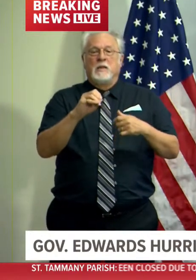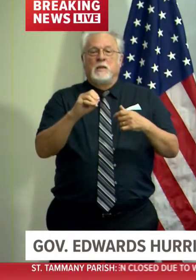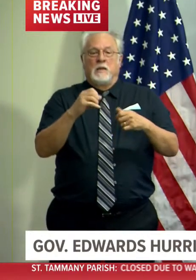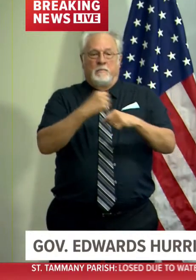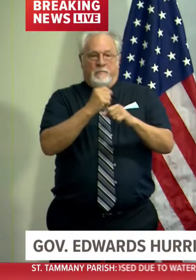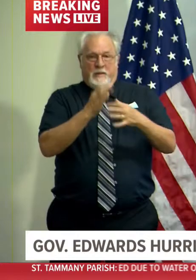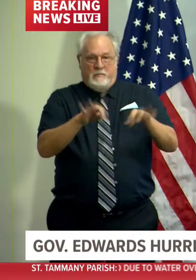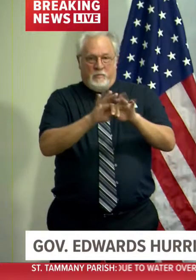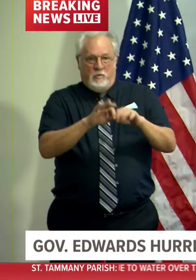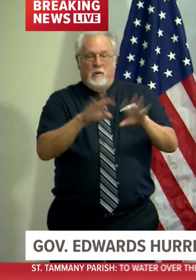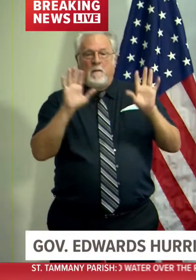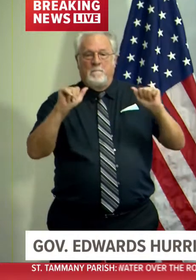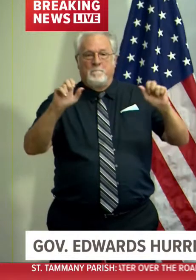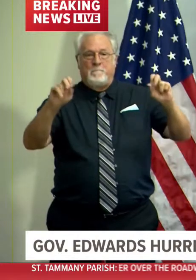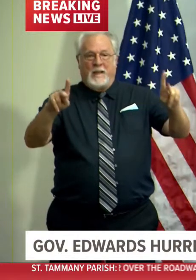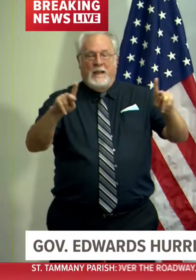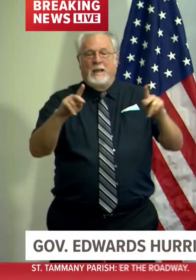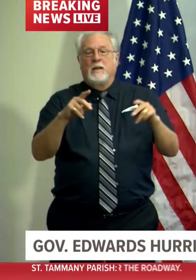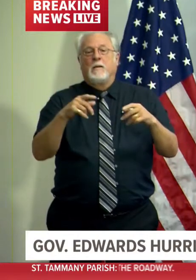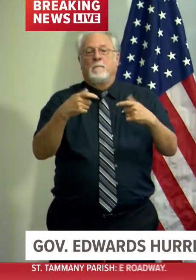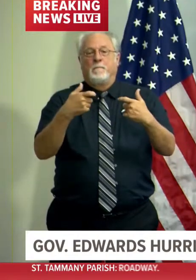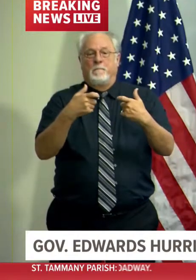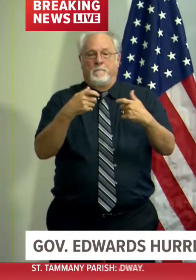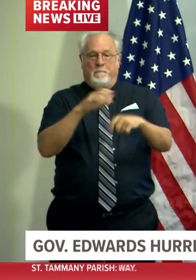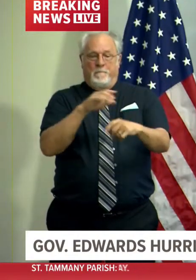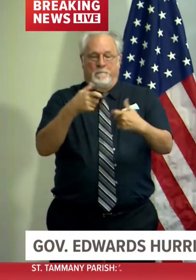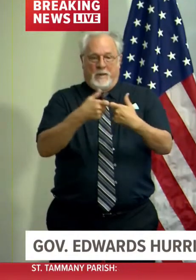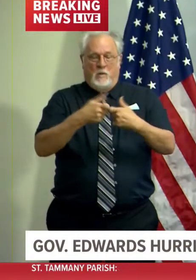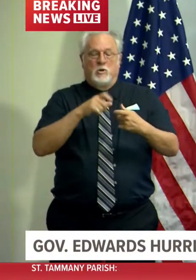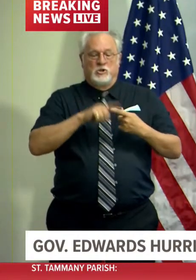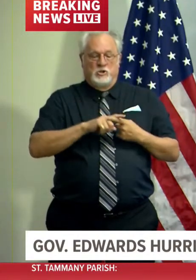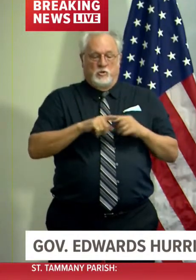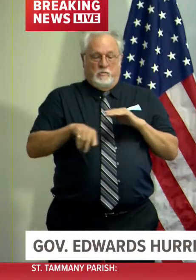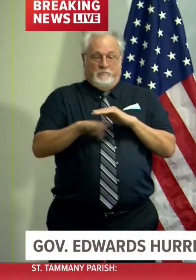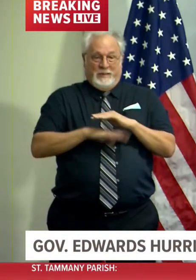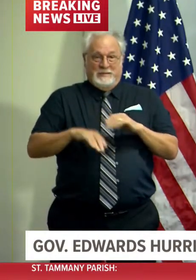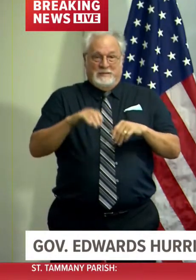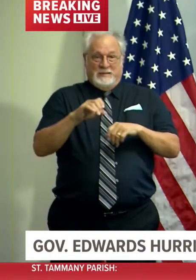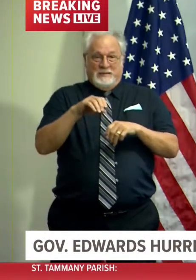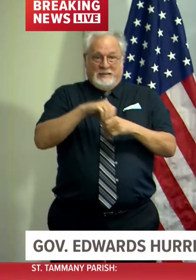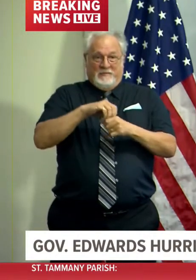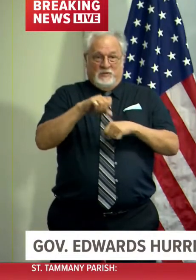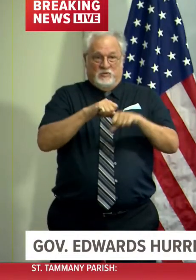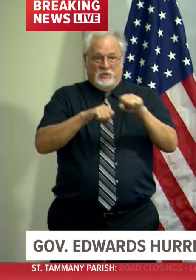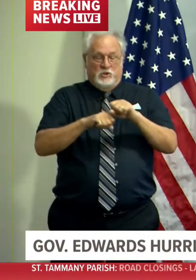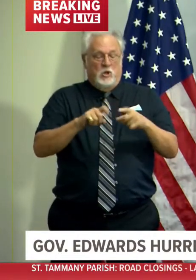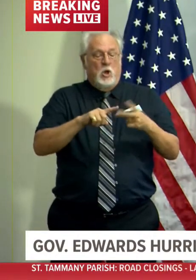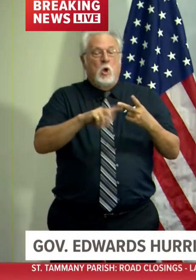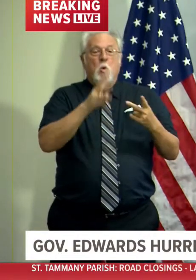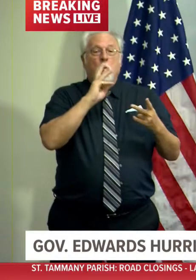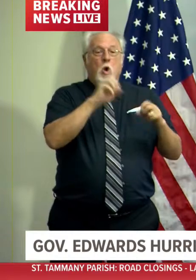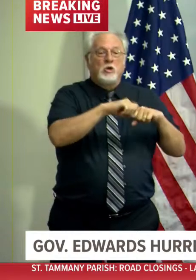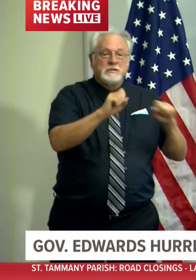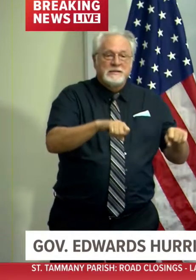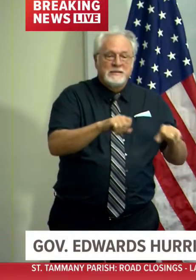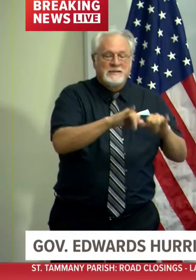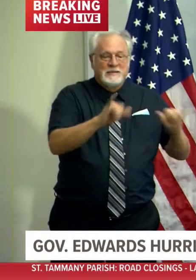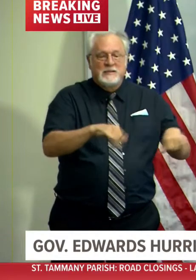prioritize restoring power to essential infrastructure. We've directed them specifically to water systems and to